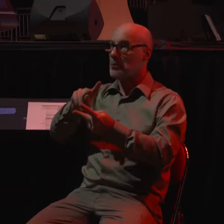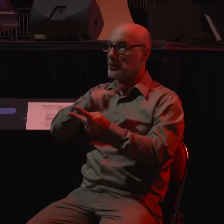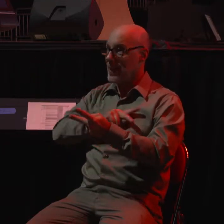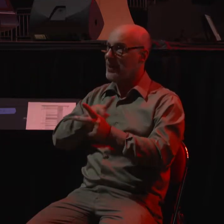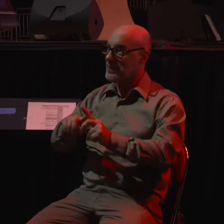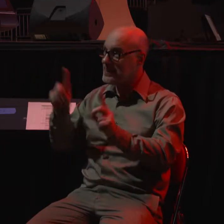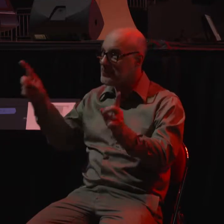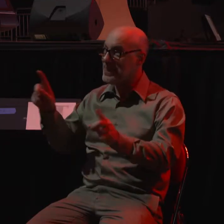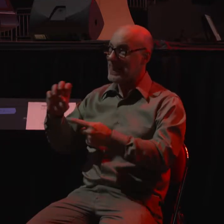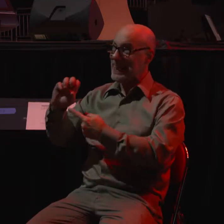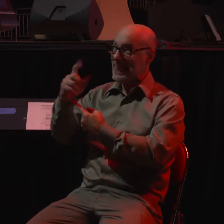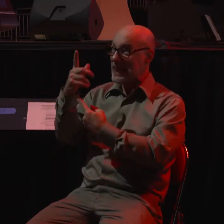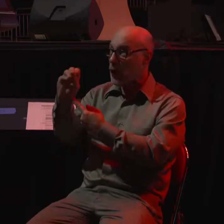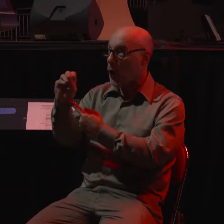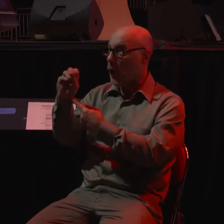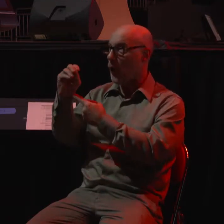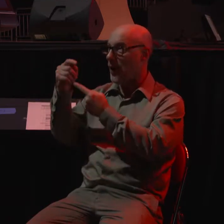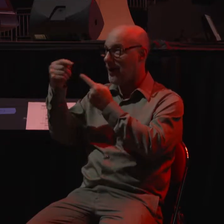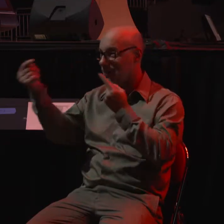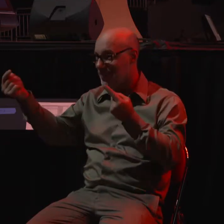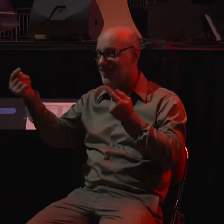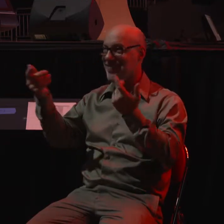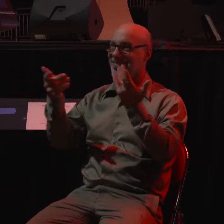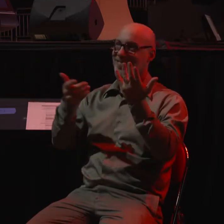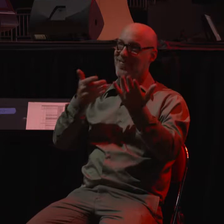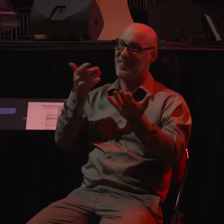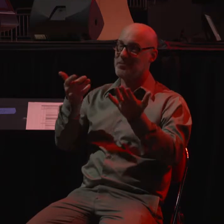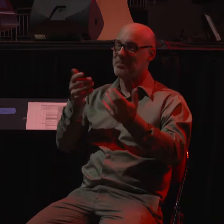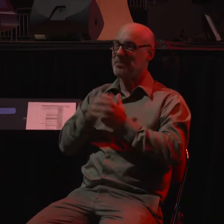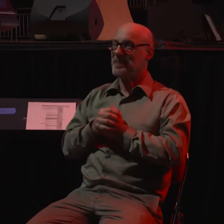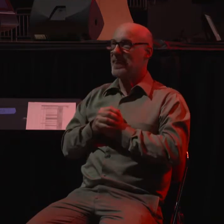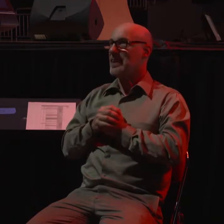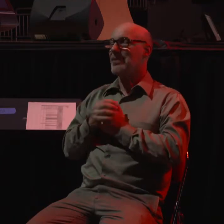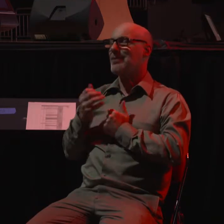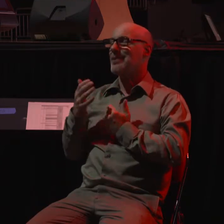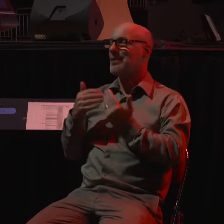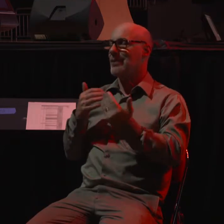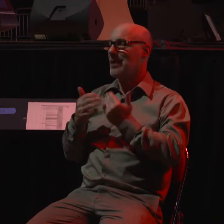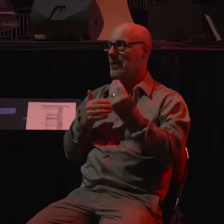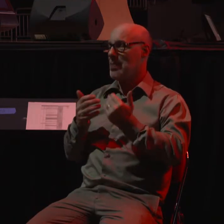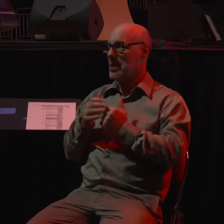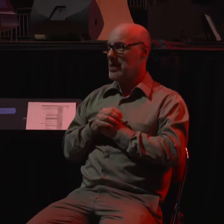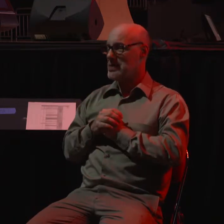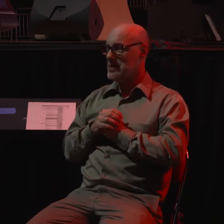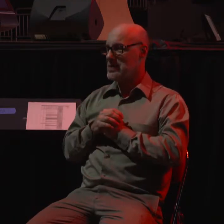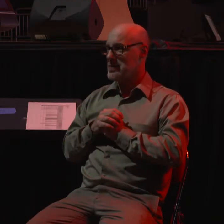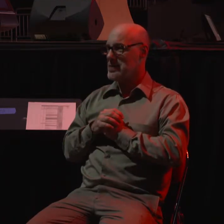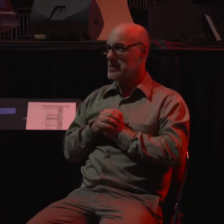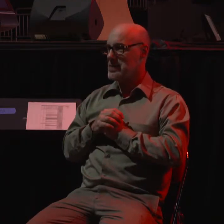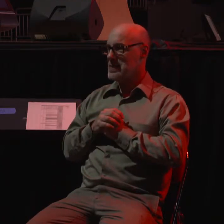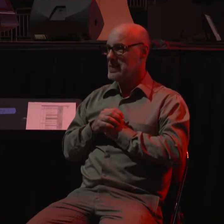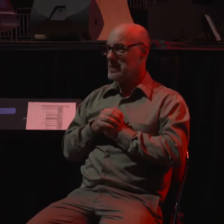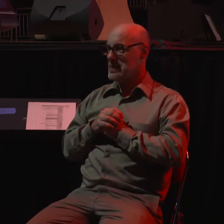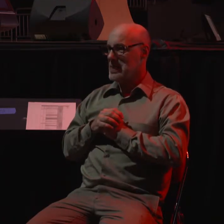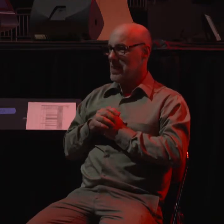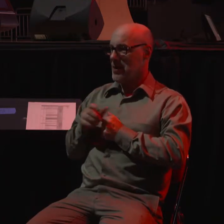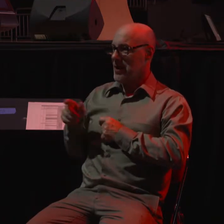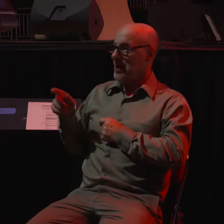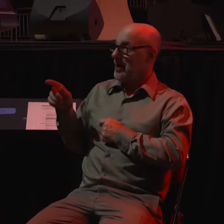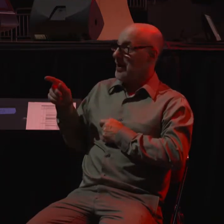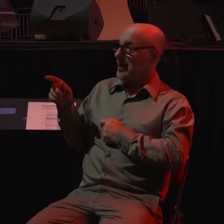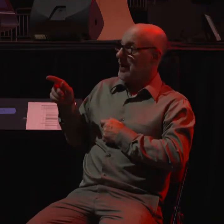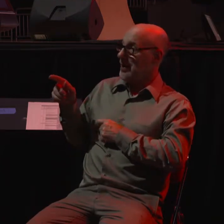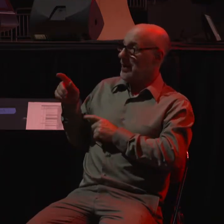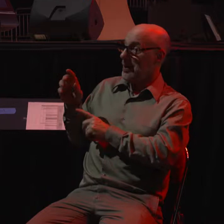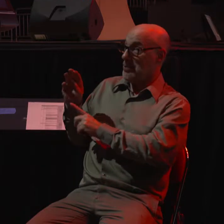and ego conflict. So on all ends, he was a man that